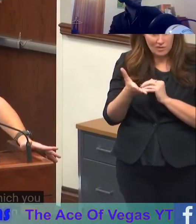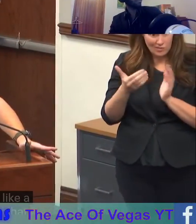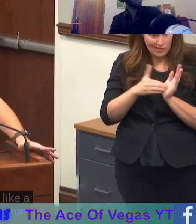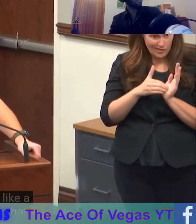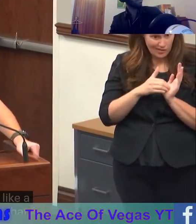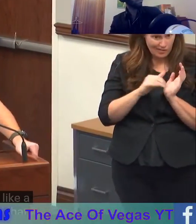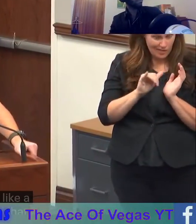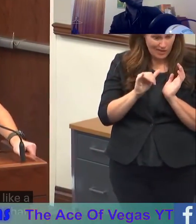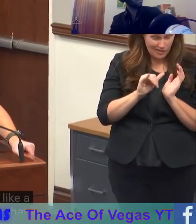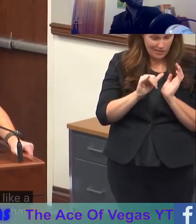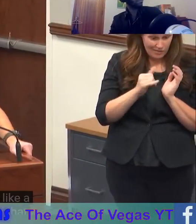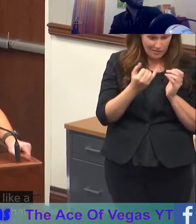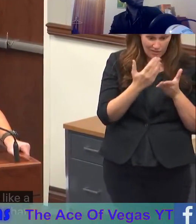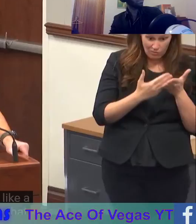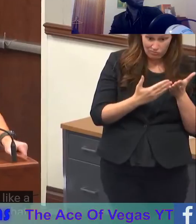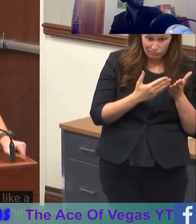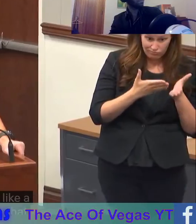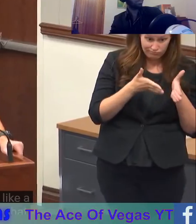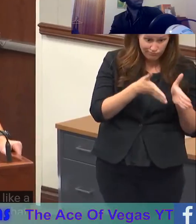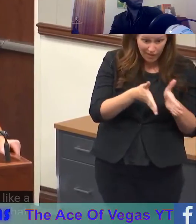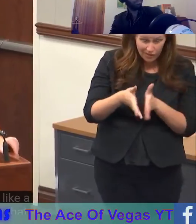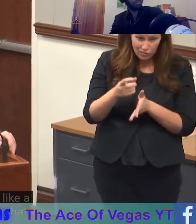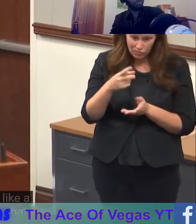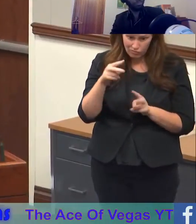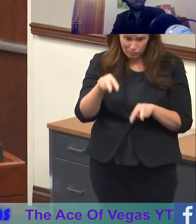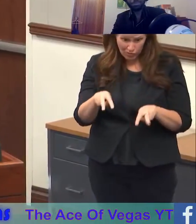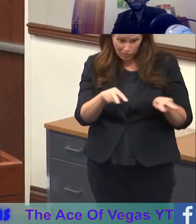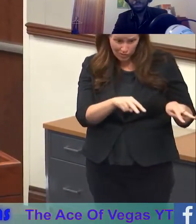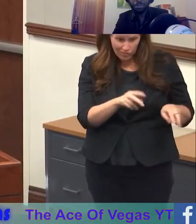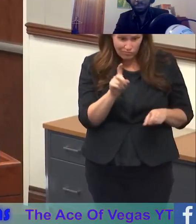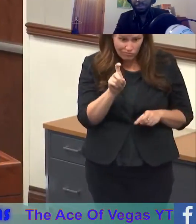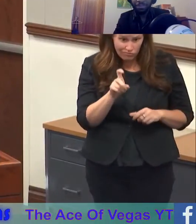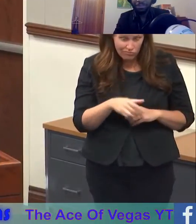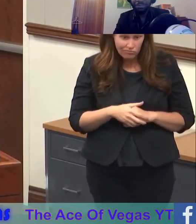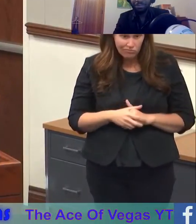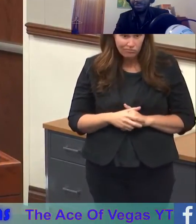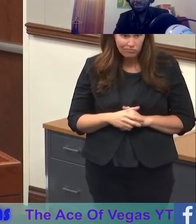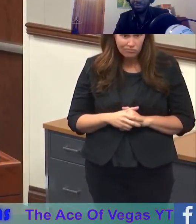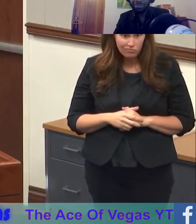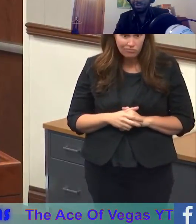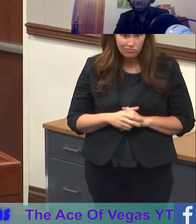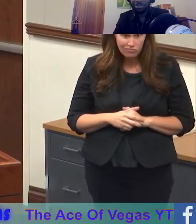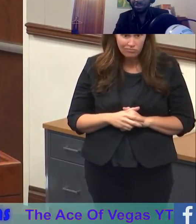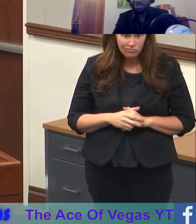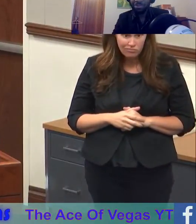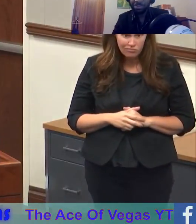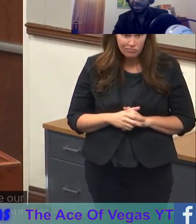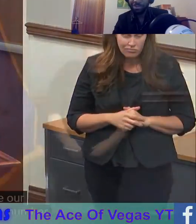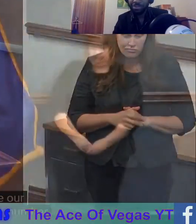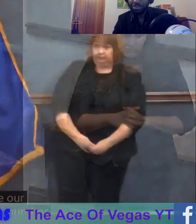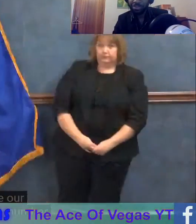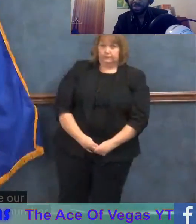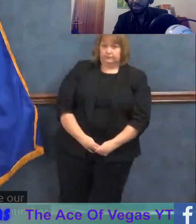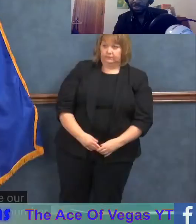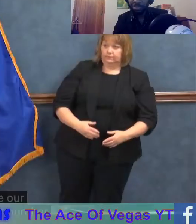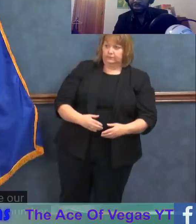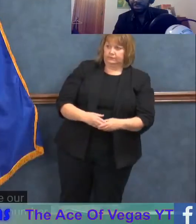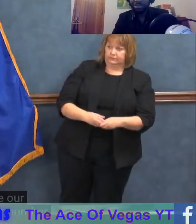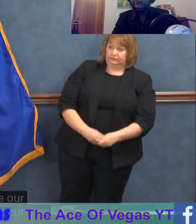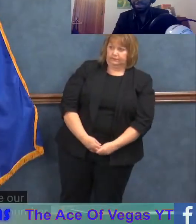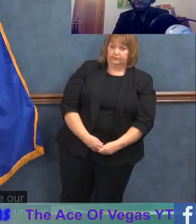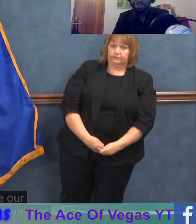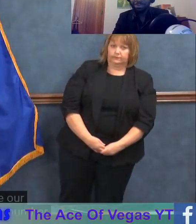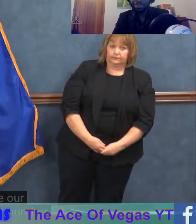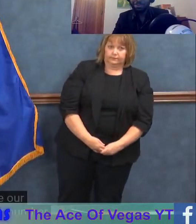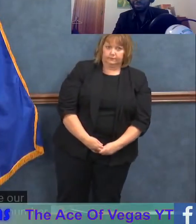like a bright line somewhere that you're looking at? Obviously, casinos are our largest employer, the most number of